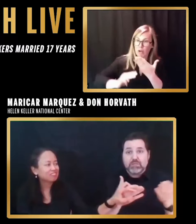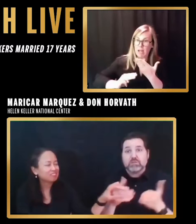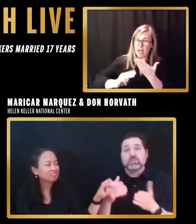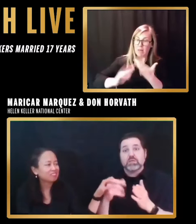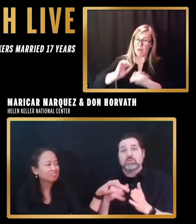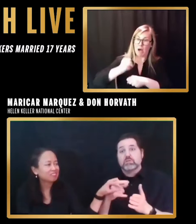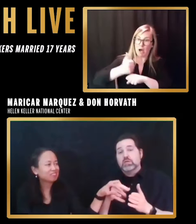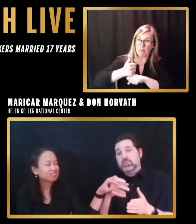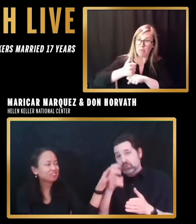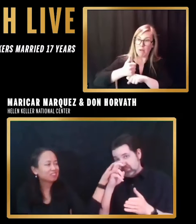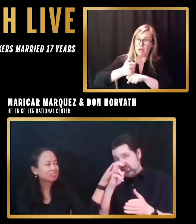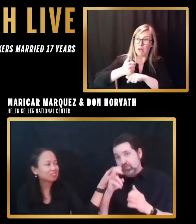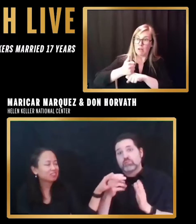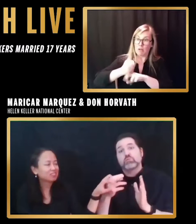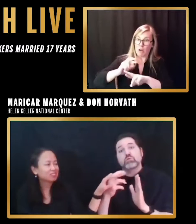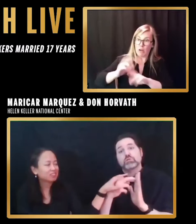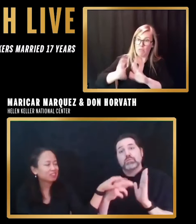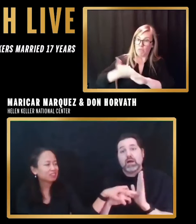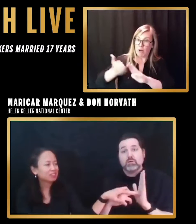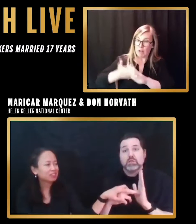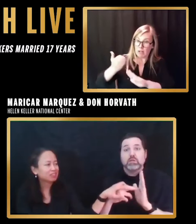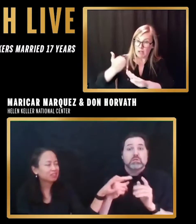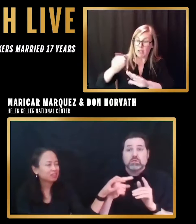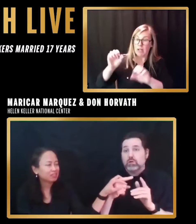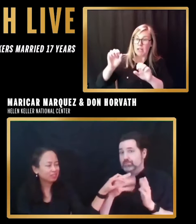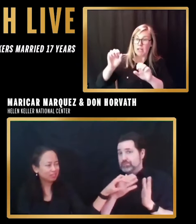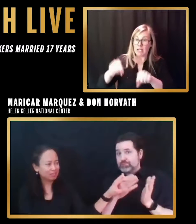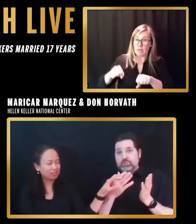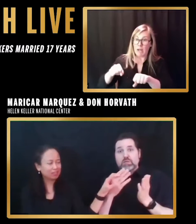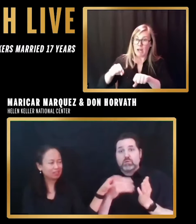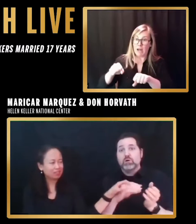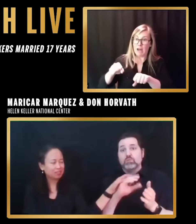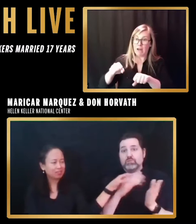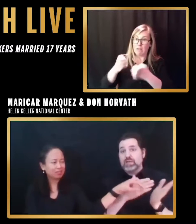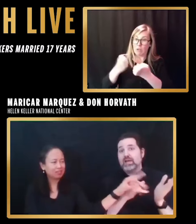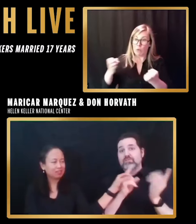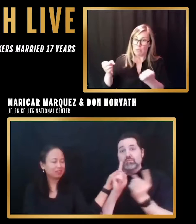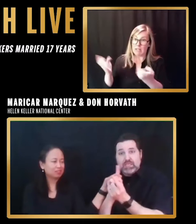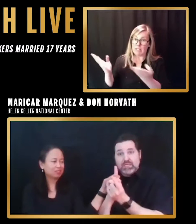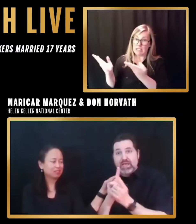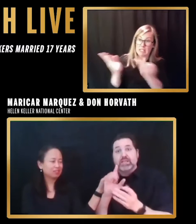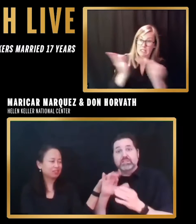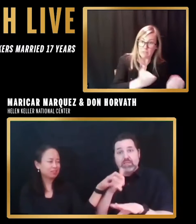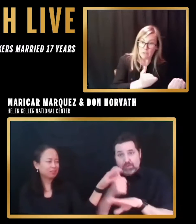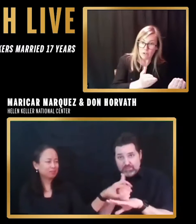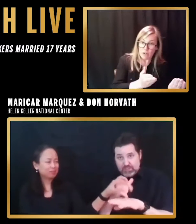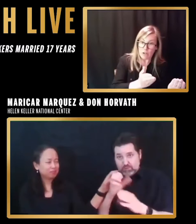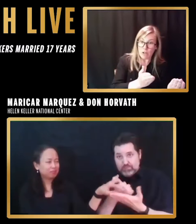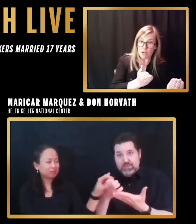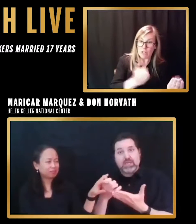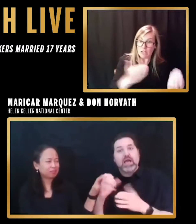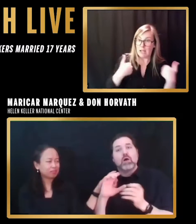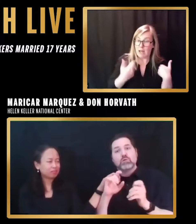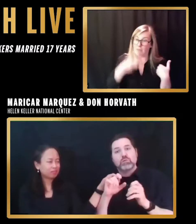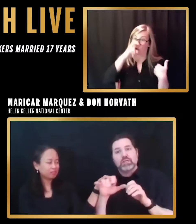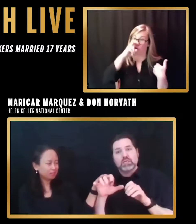them? Because there's some strict rules about, you know, well, they have to meet and set up the equipment. How do